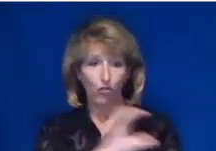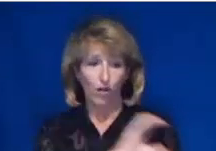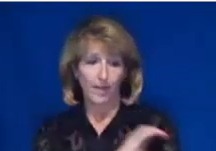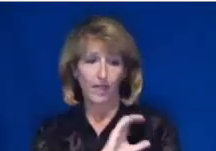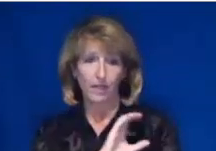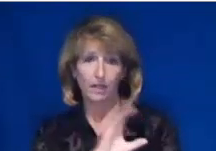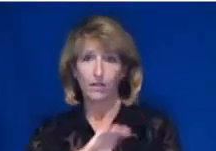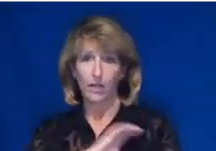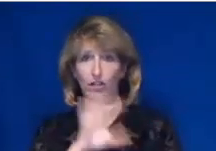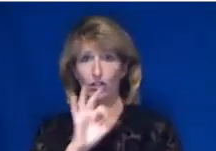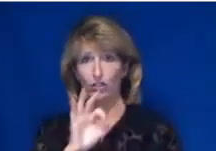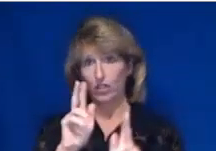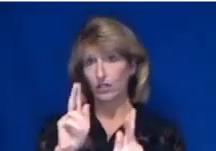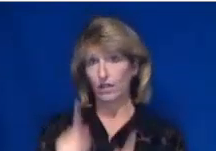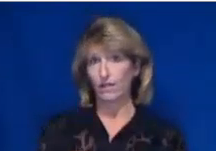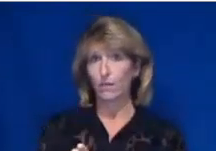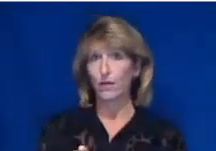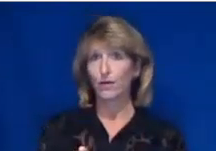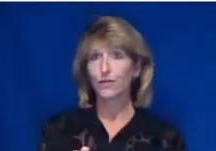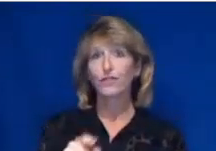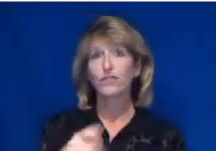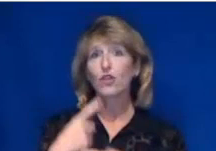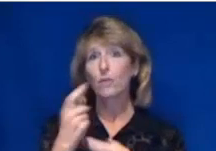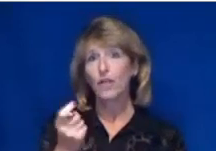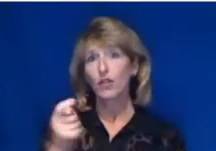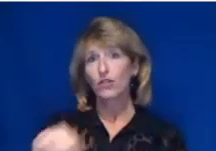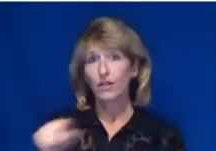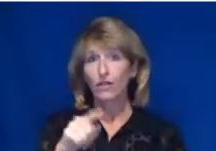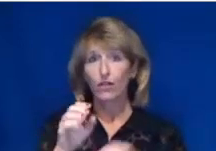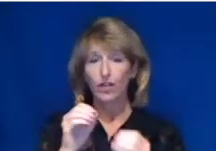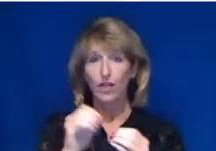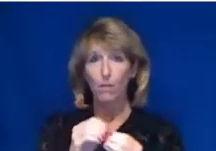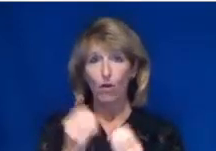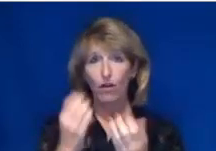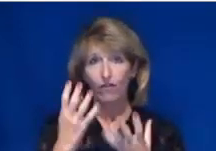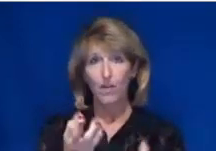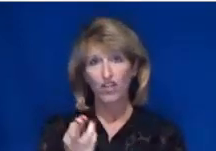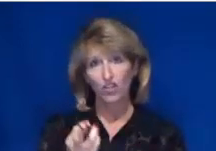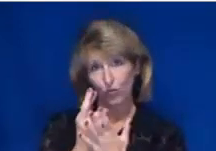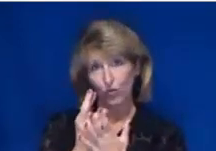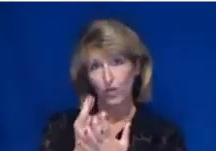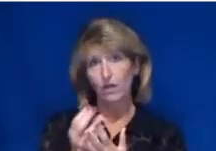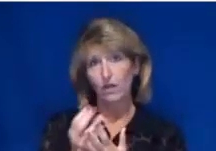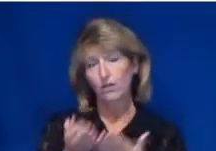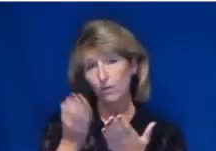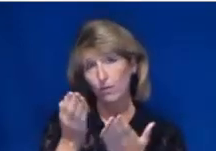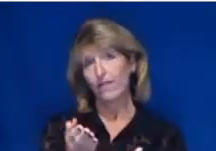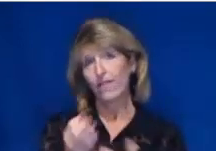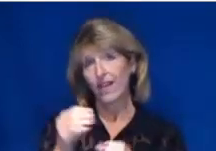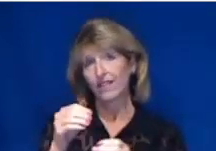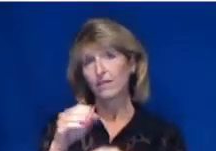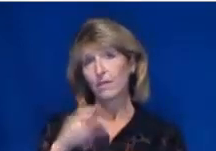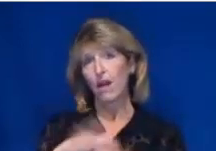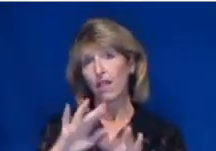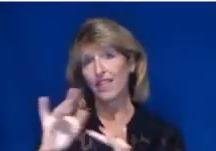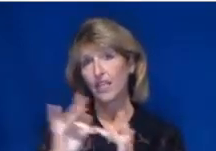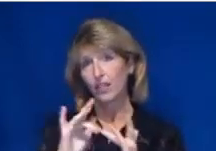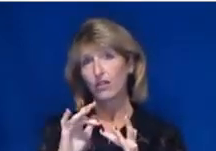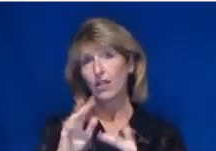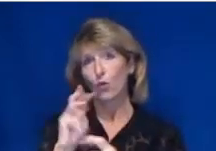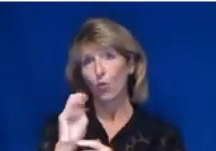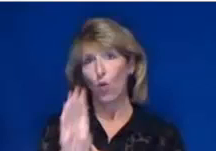their answers. You'll get a paperback with the results of the screening, which include client characteristics.